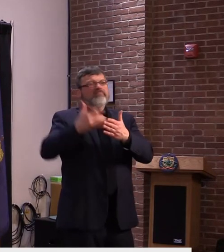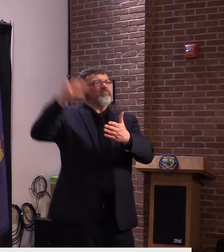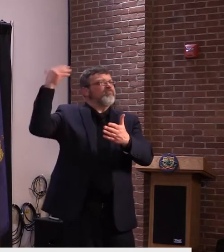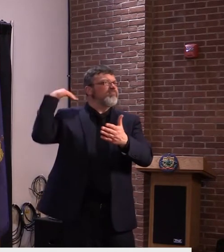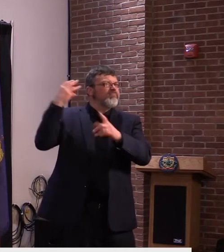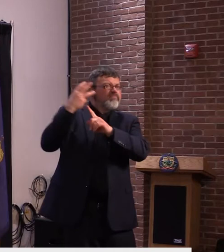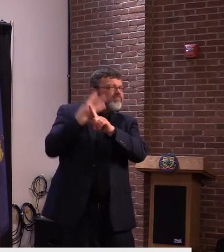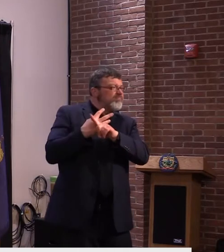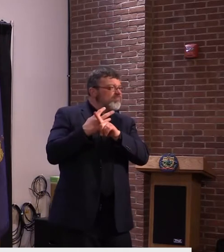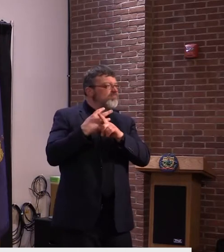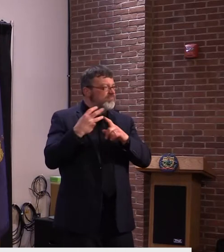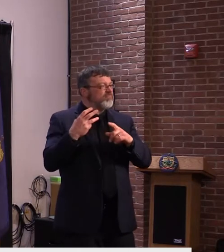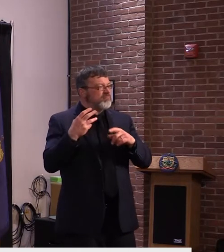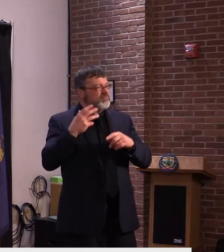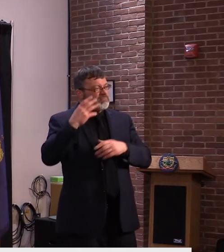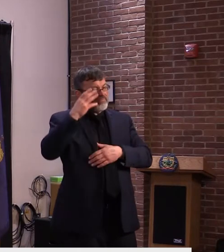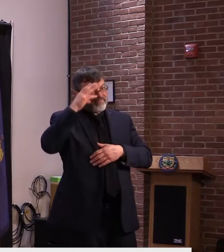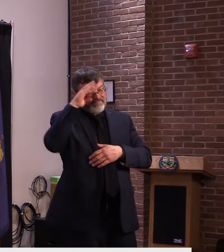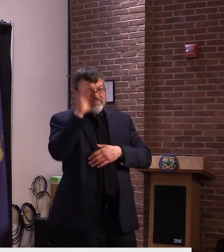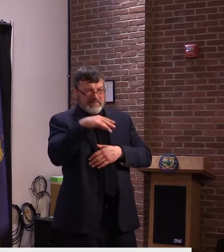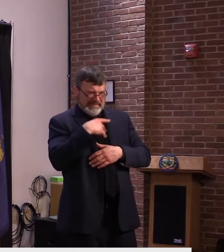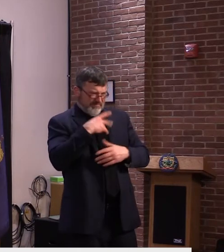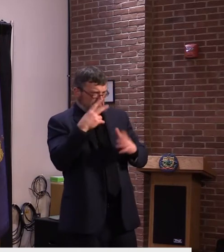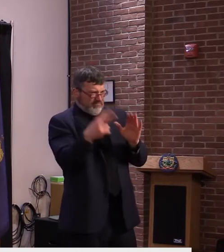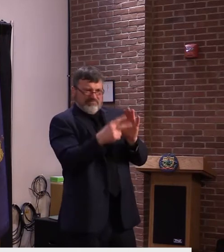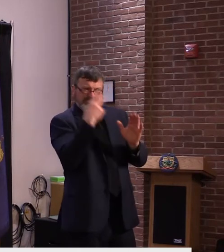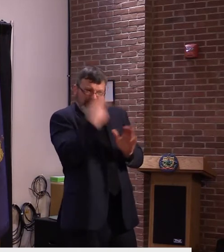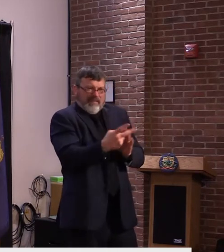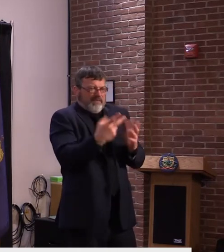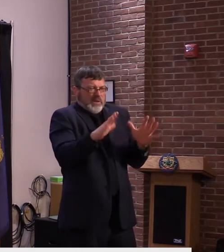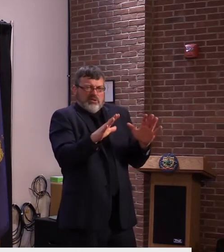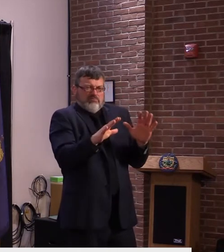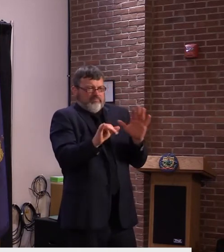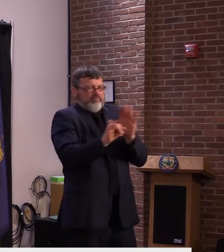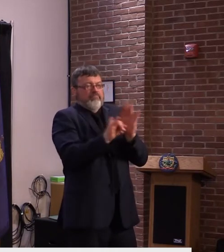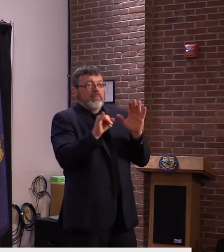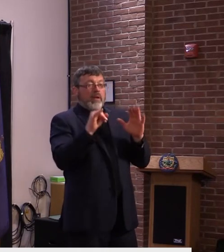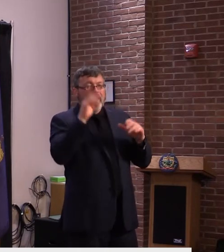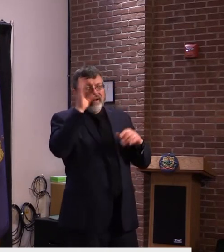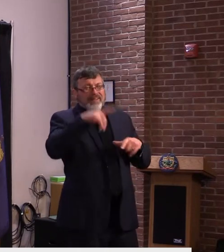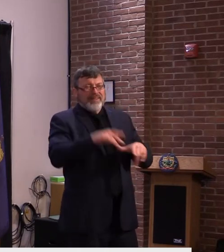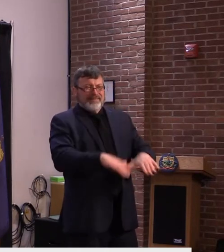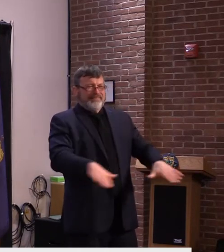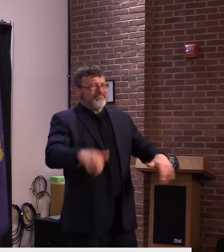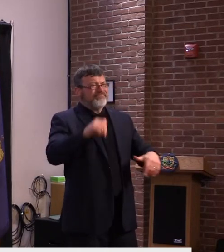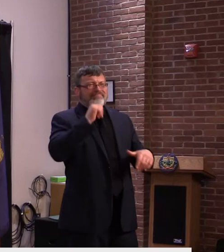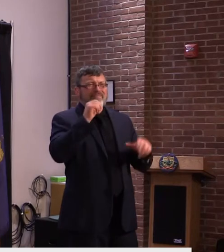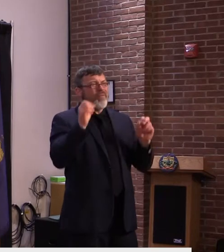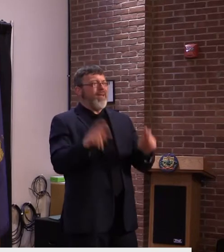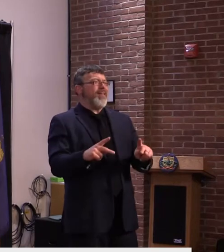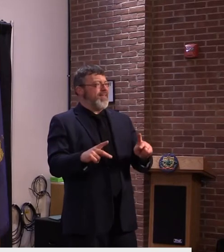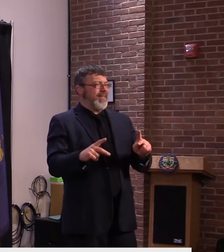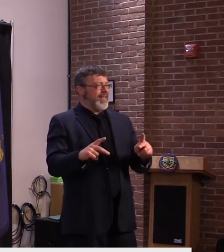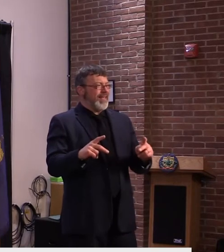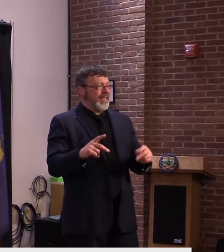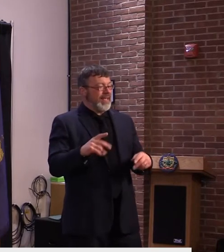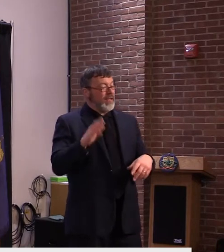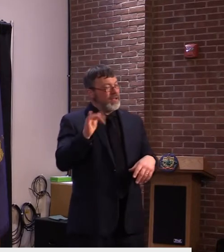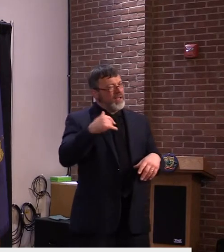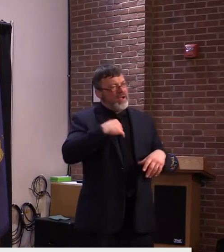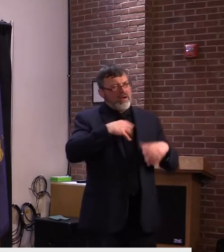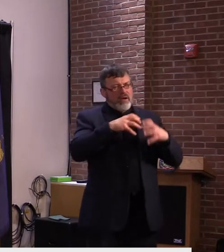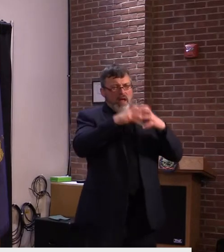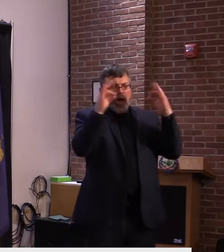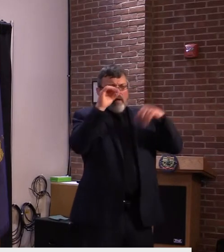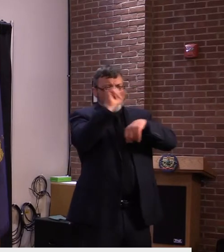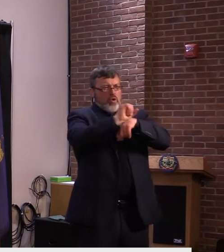aren't okay, right? And that's why we worked so hard, I think it was a year ago, to get them back into school.